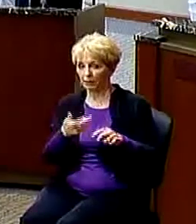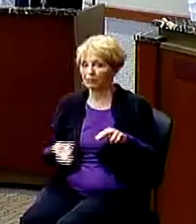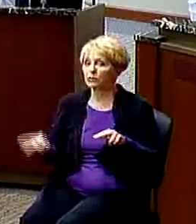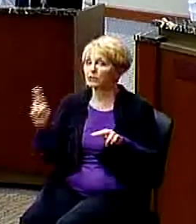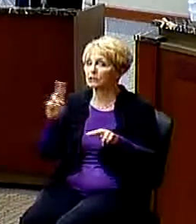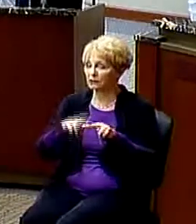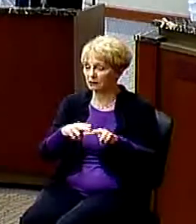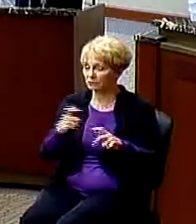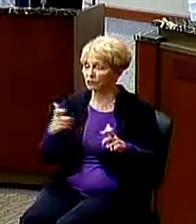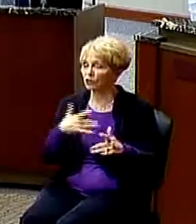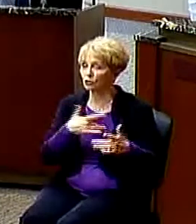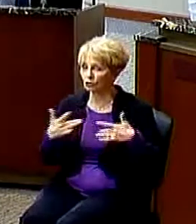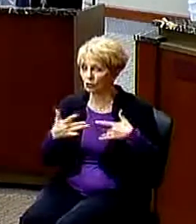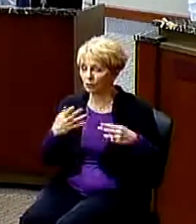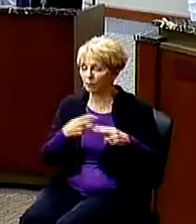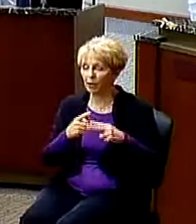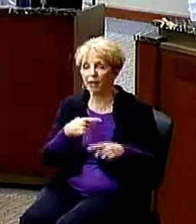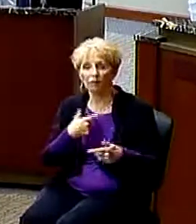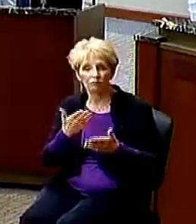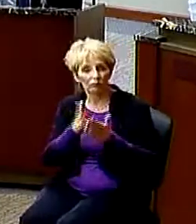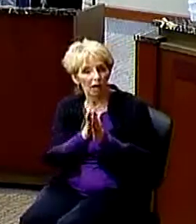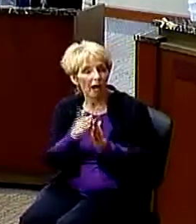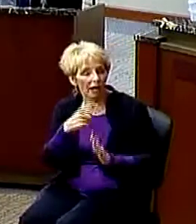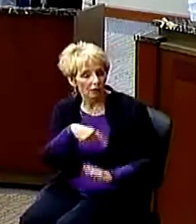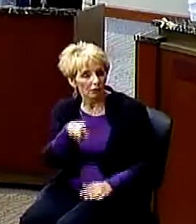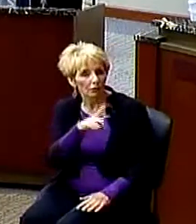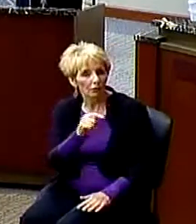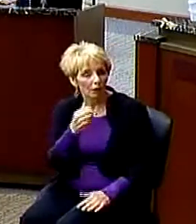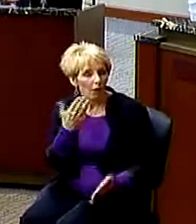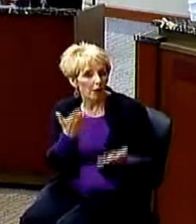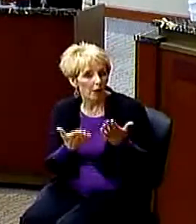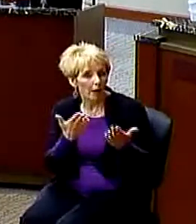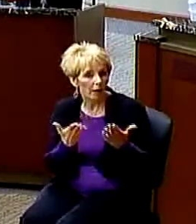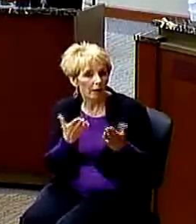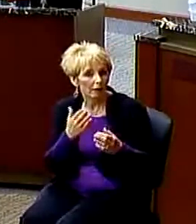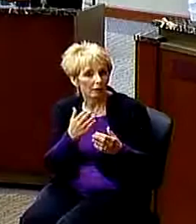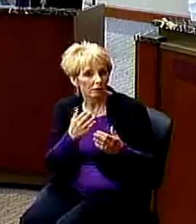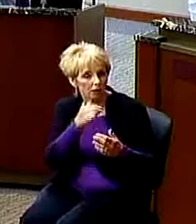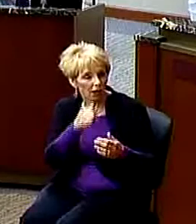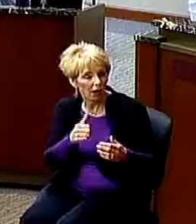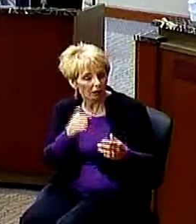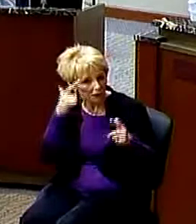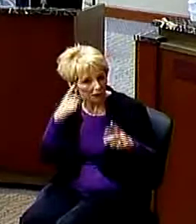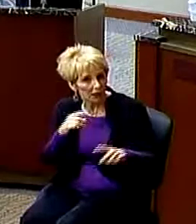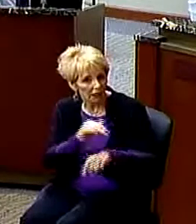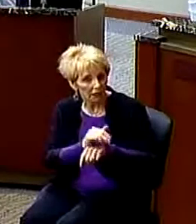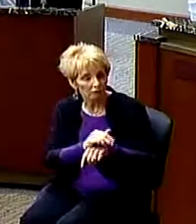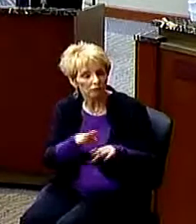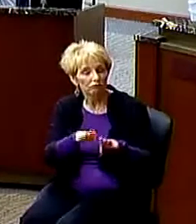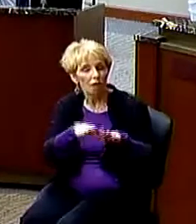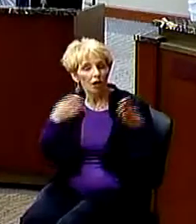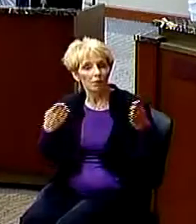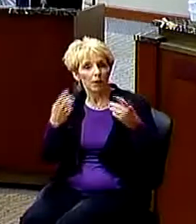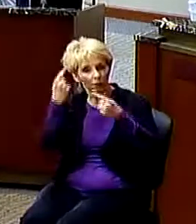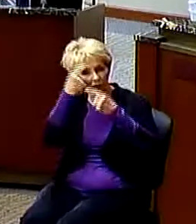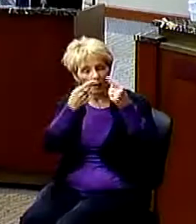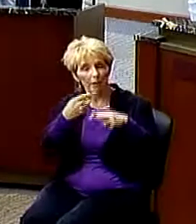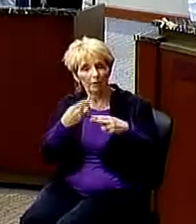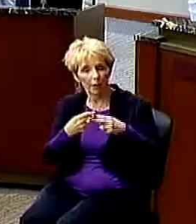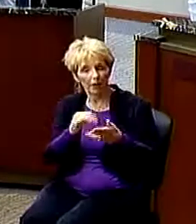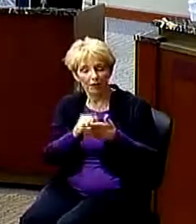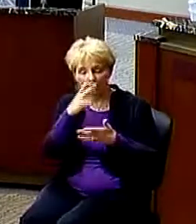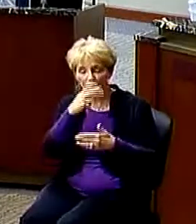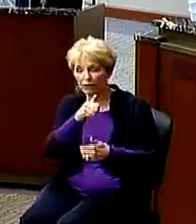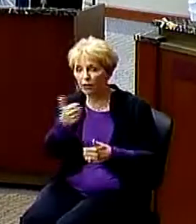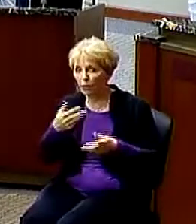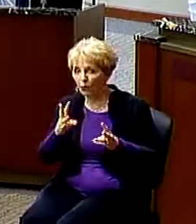they've got a real concern about it. So all I'm asking you is to maybe not make a decision on tonight, open it up, think about it a little bit, and see if